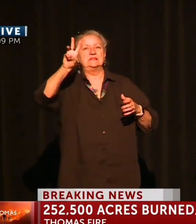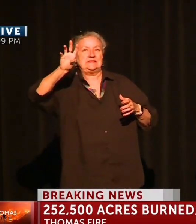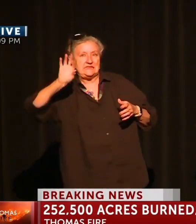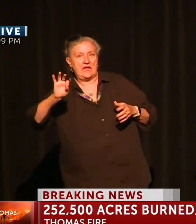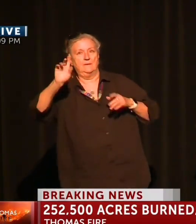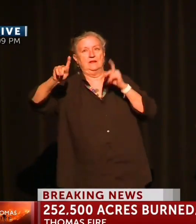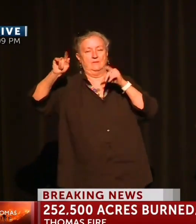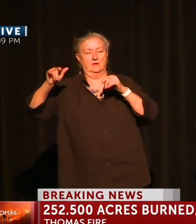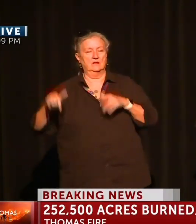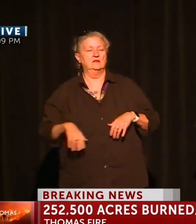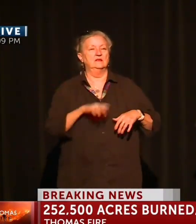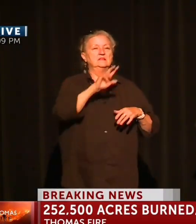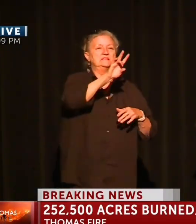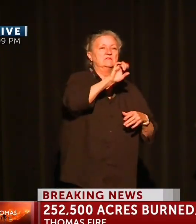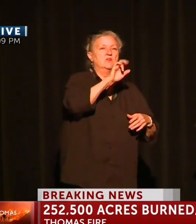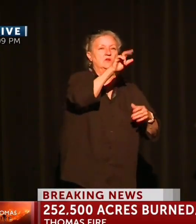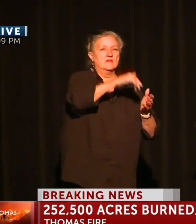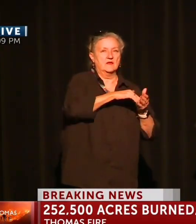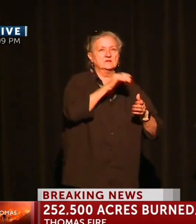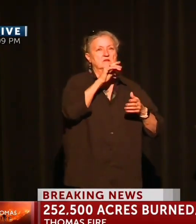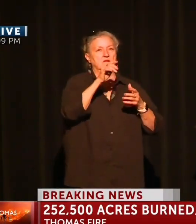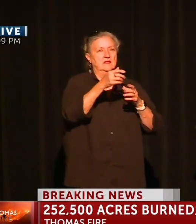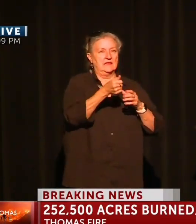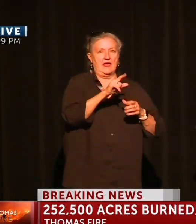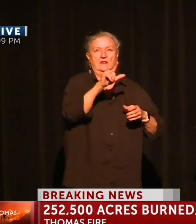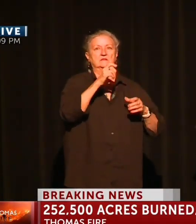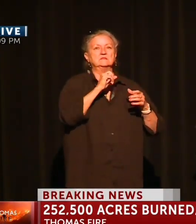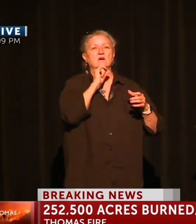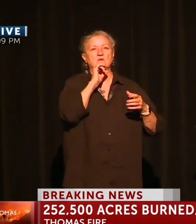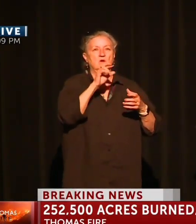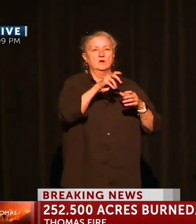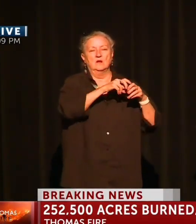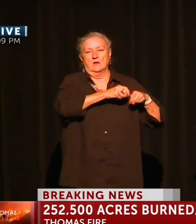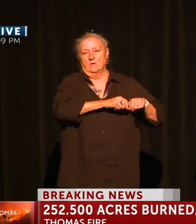733,000 gallons of retardant to date, and a combination of water, just over